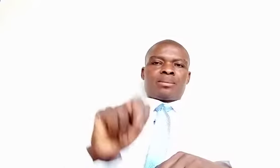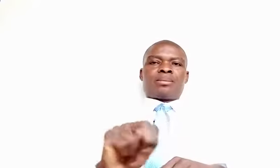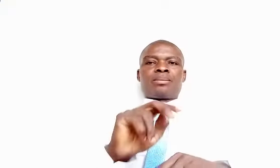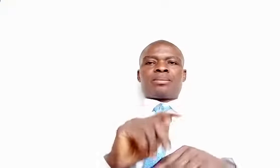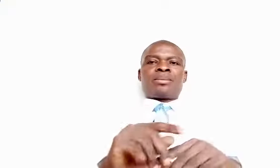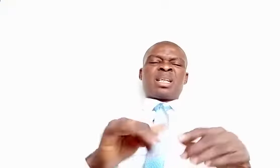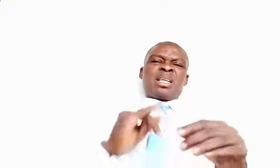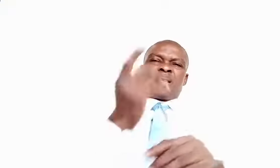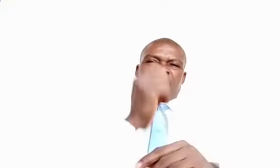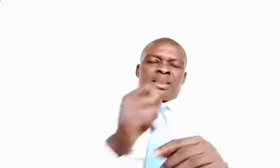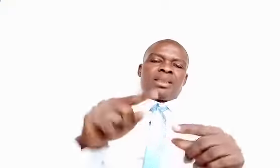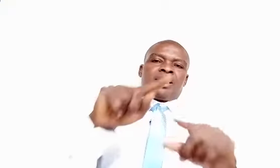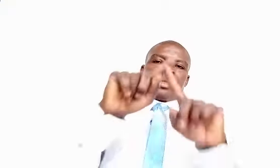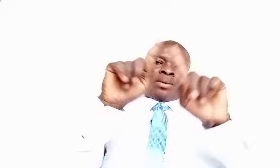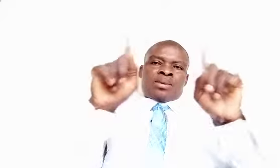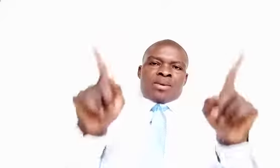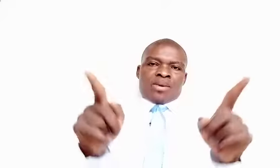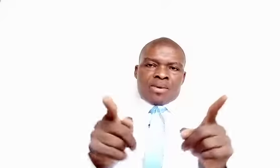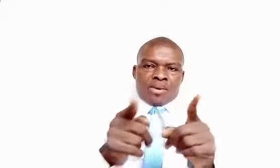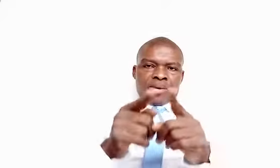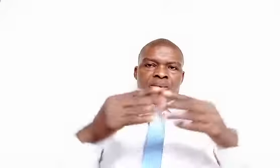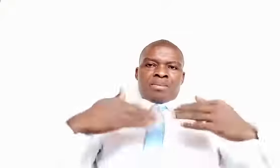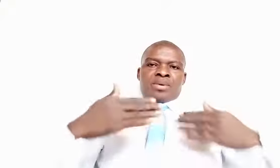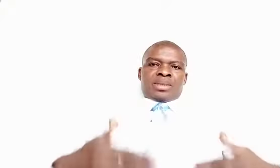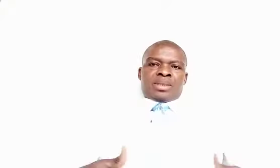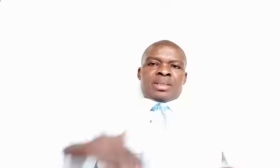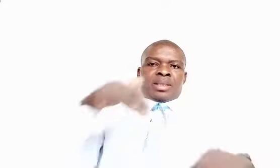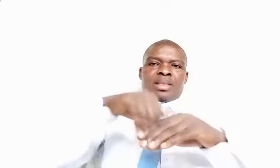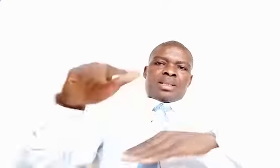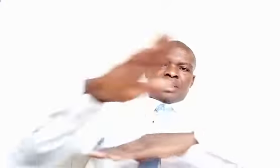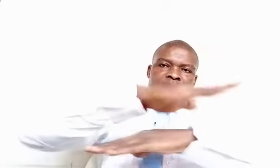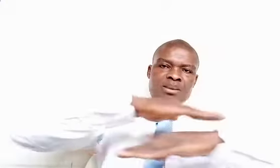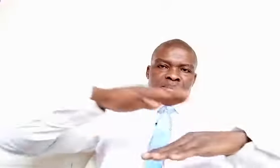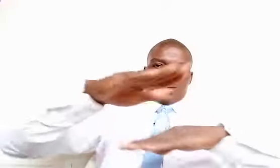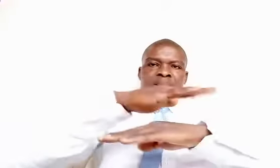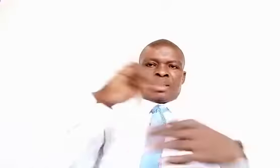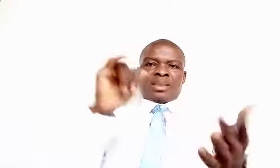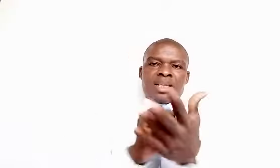It is a round body in space that moves round a star.